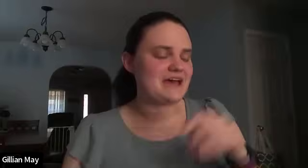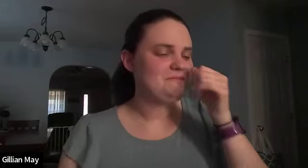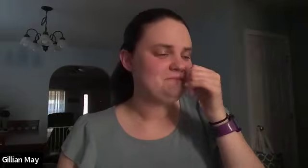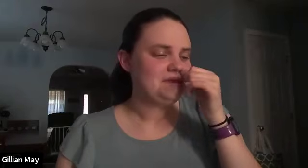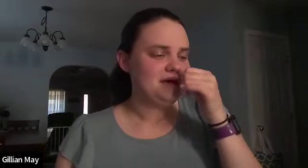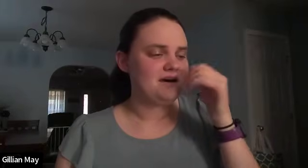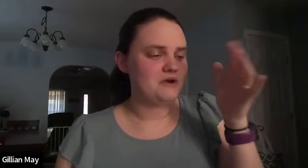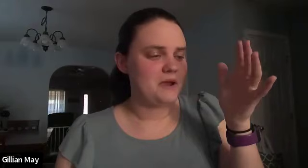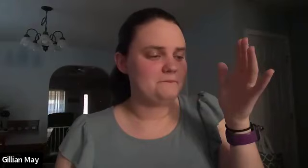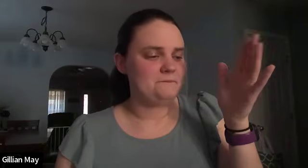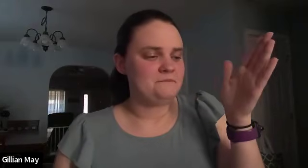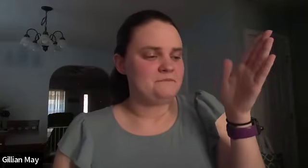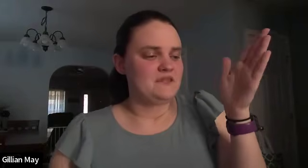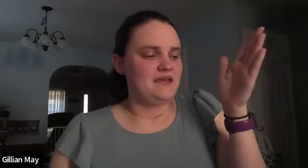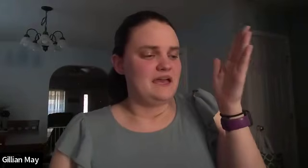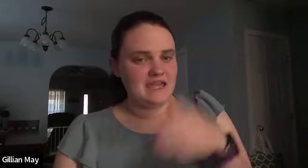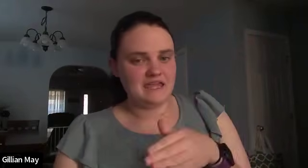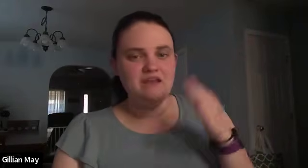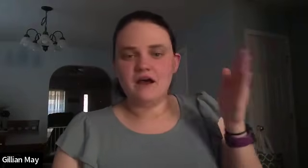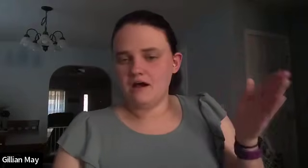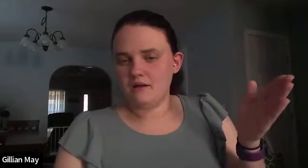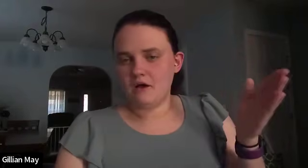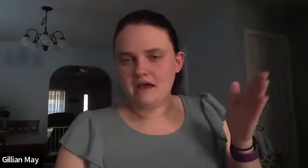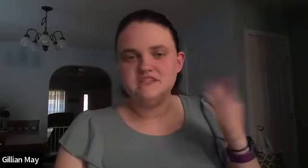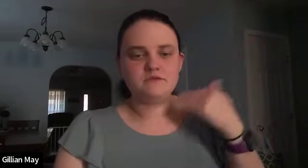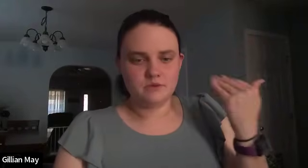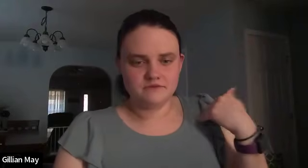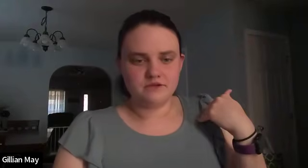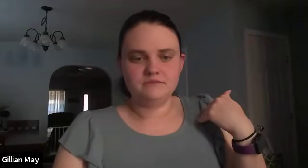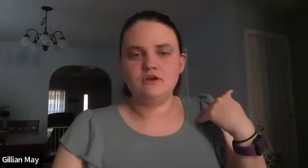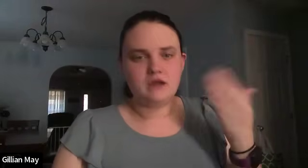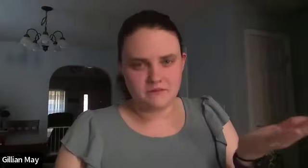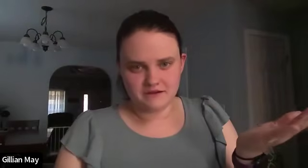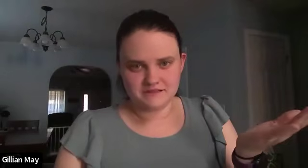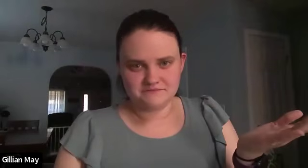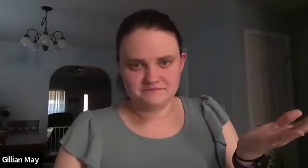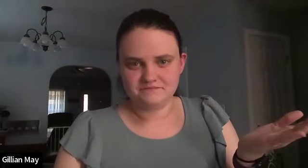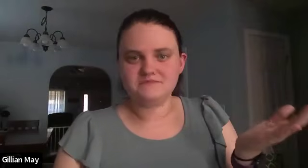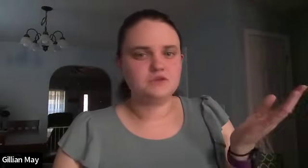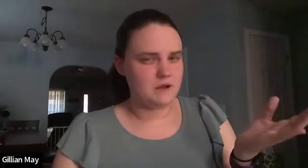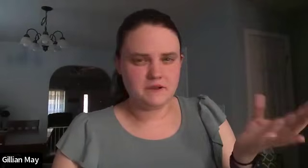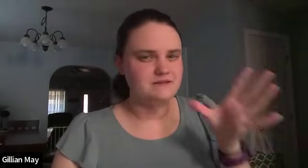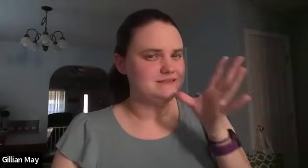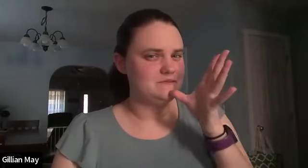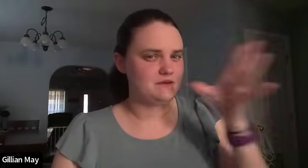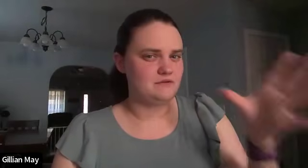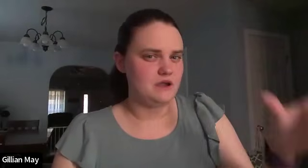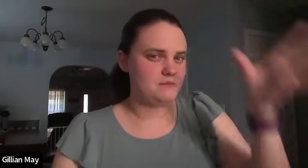that. Okay. And I'll add this before we review. Grandparents. Grandparents, same thing.